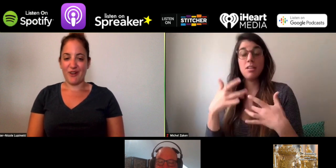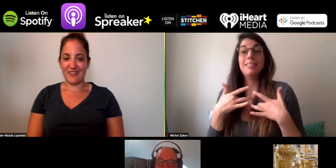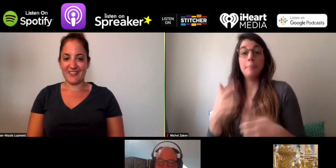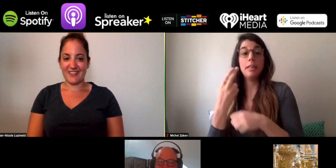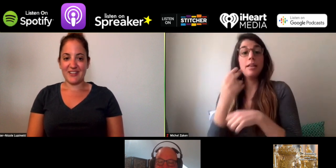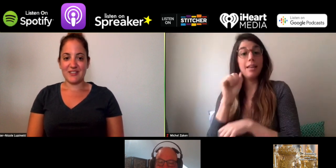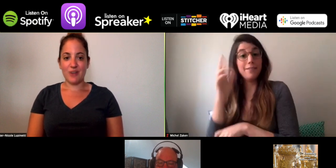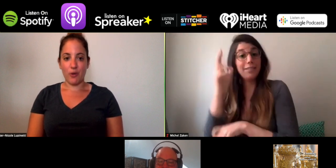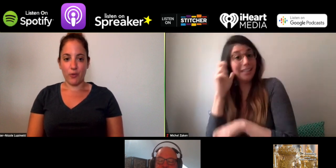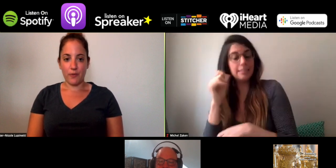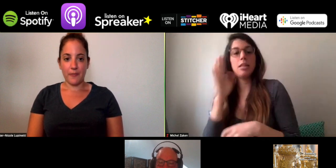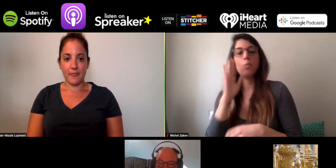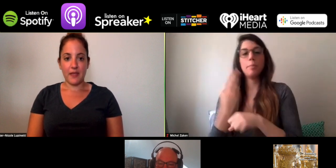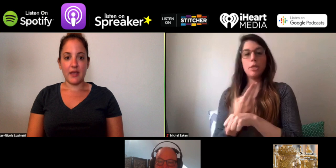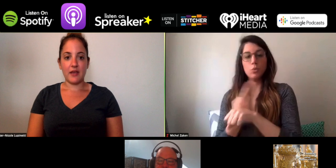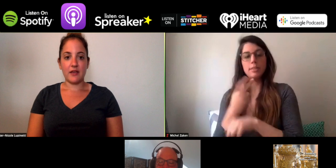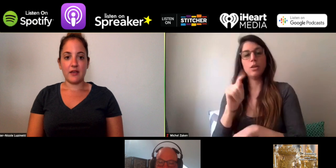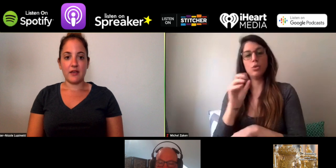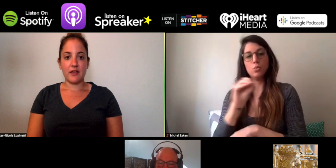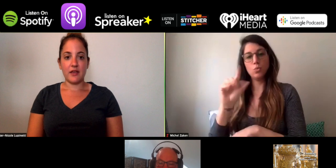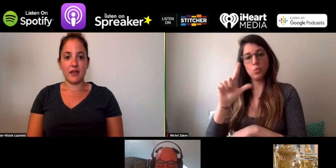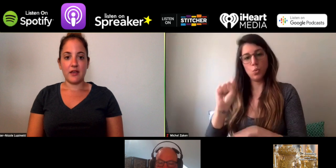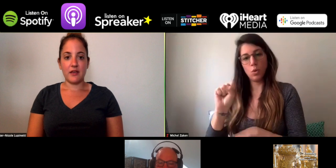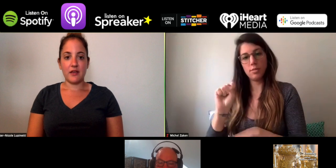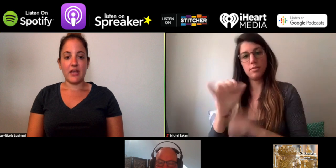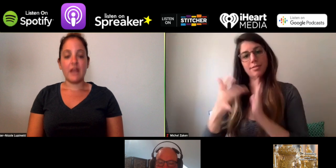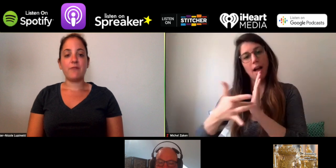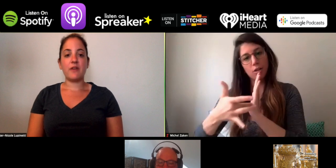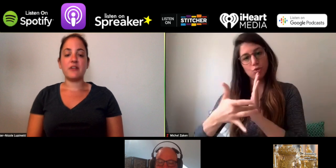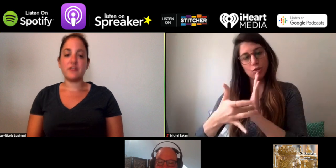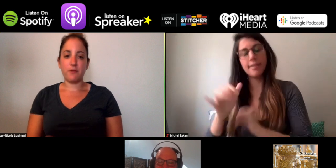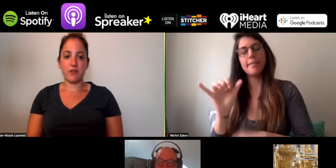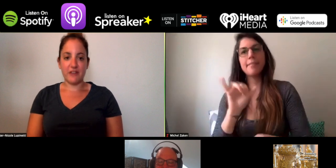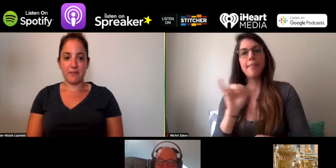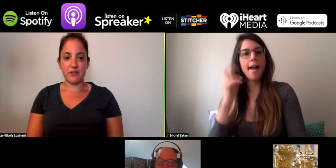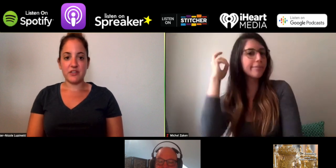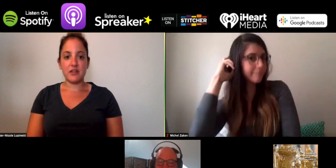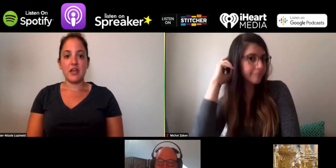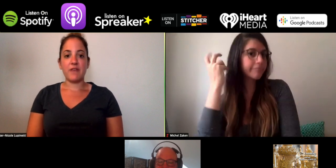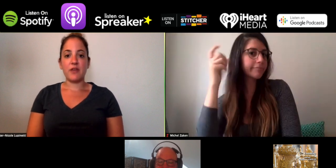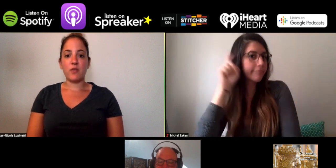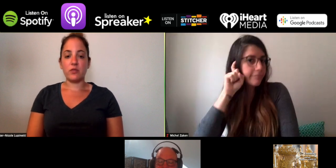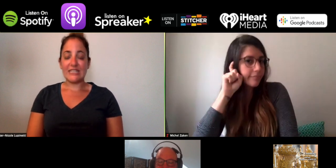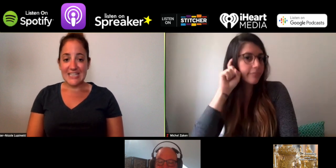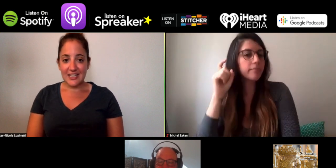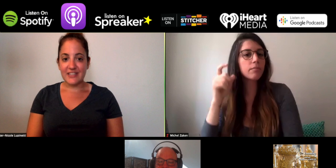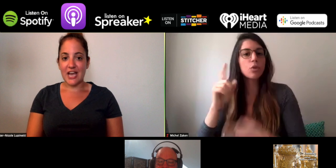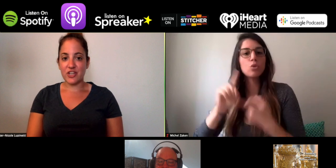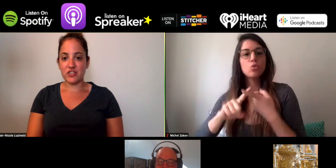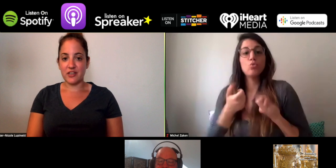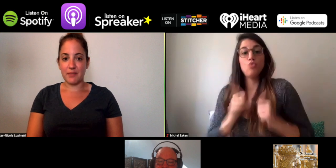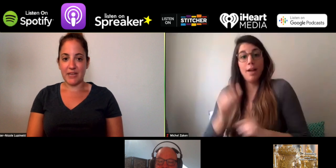separate part. So if So for a deaf person, if they listen,